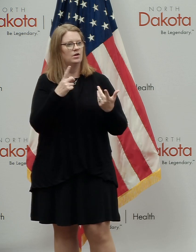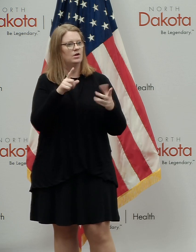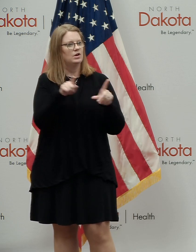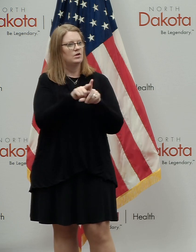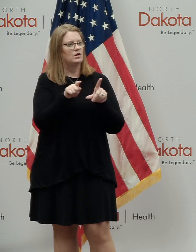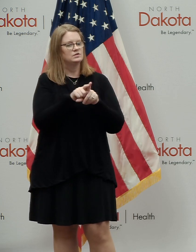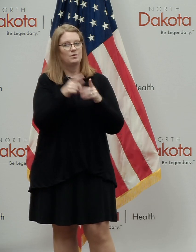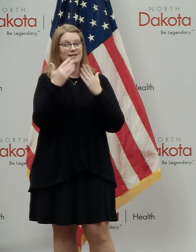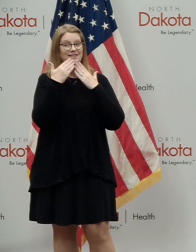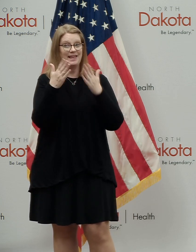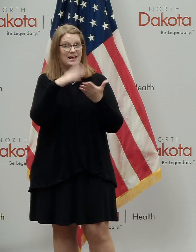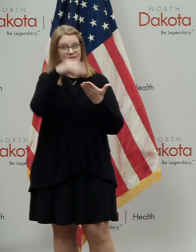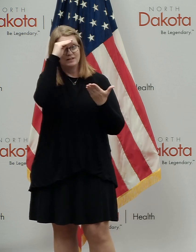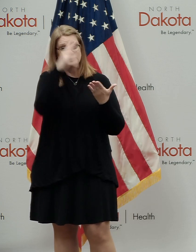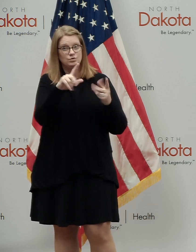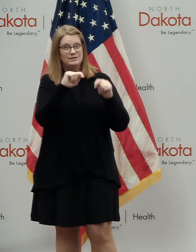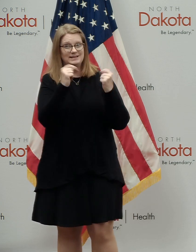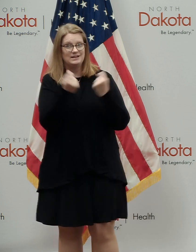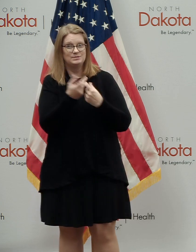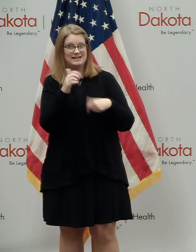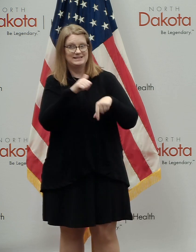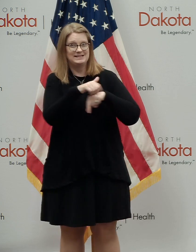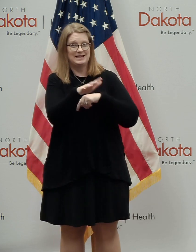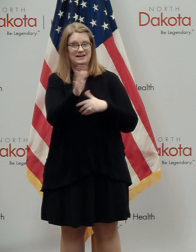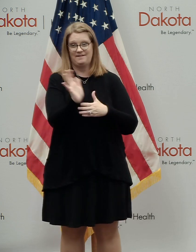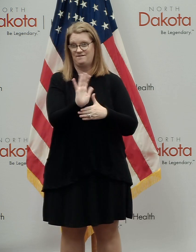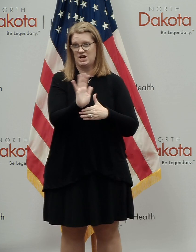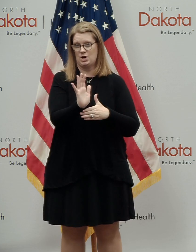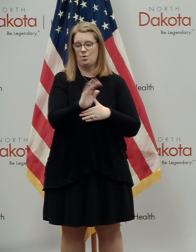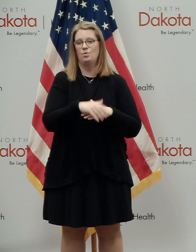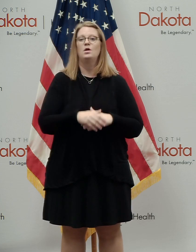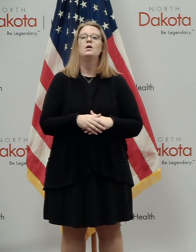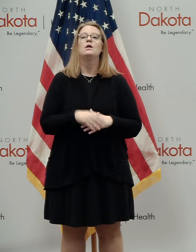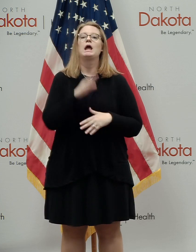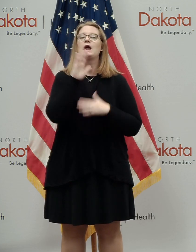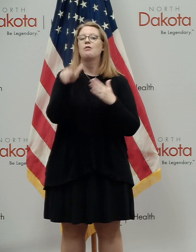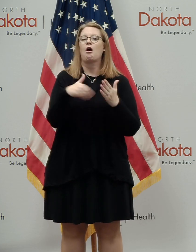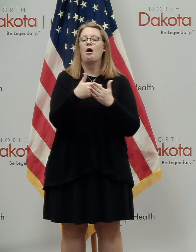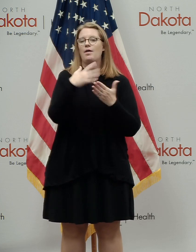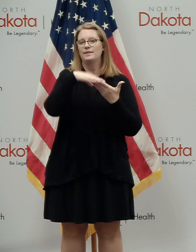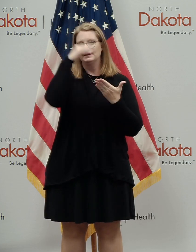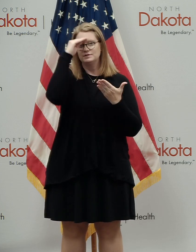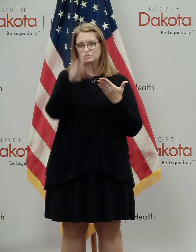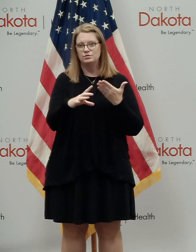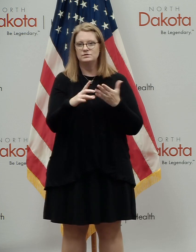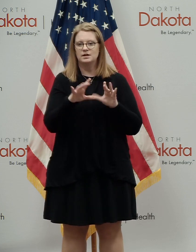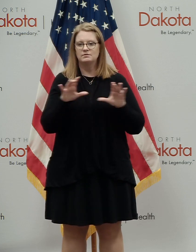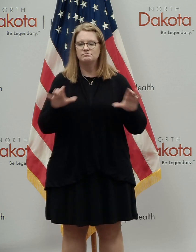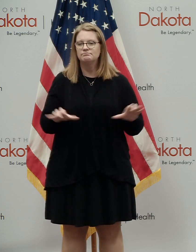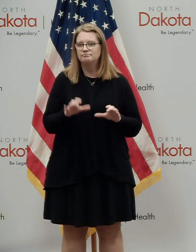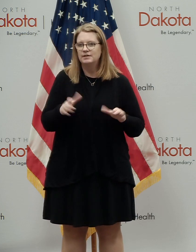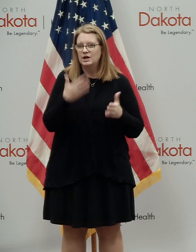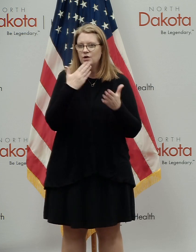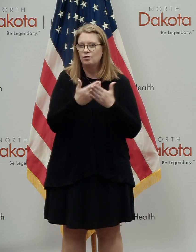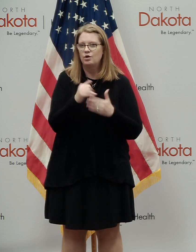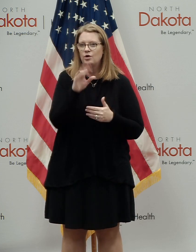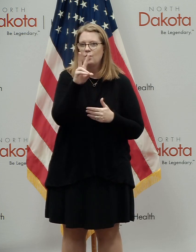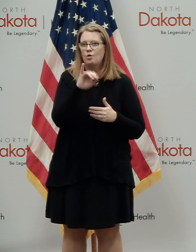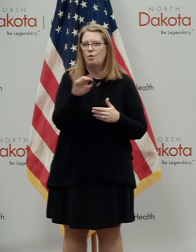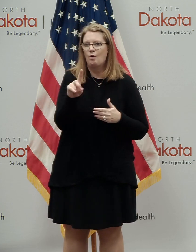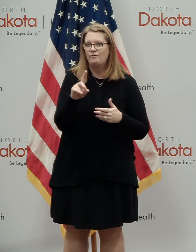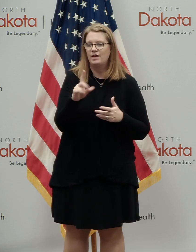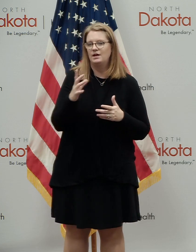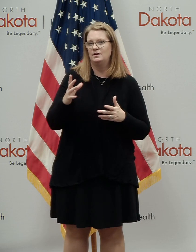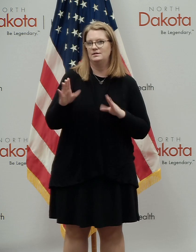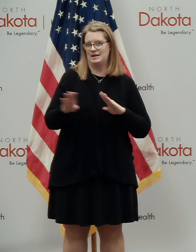thank all the student teams who submitted a video and all the students who are practicing good COVID etiquette. But a big